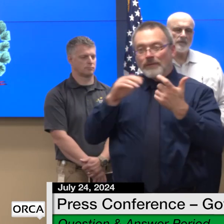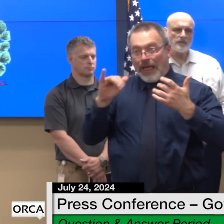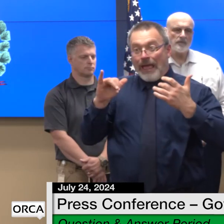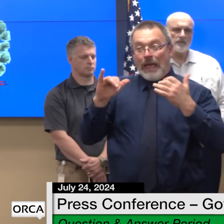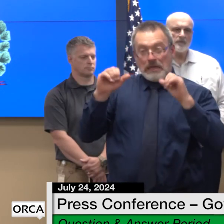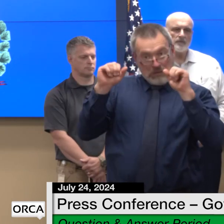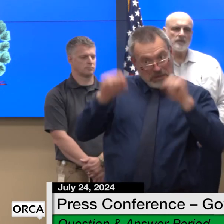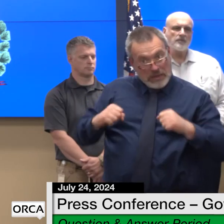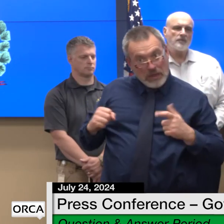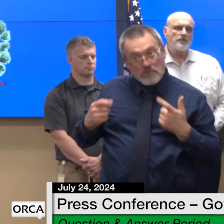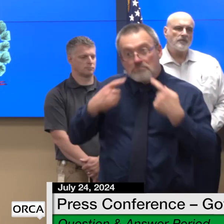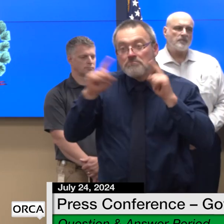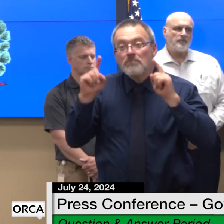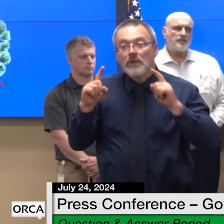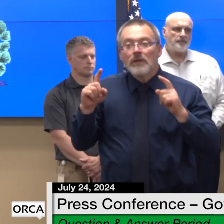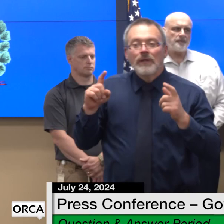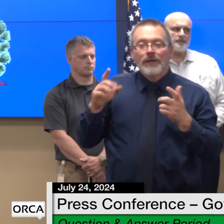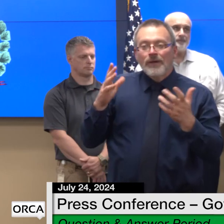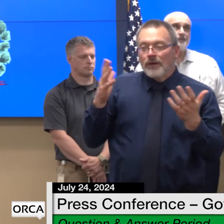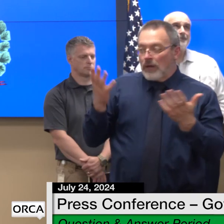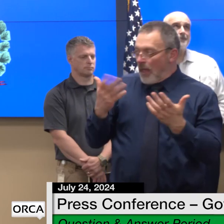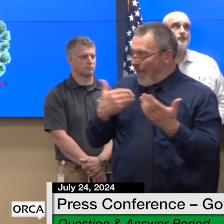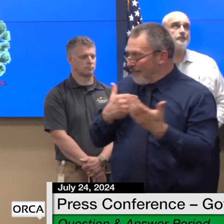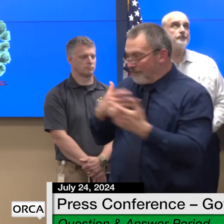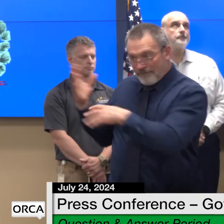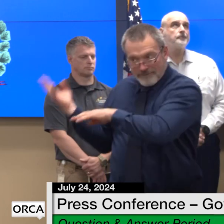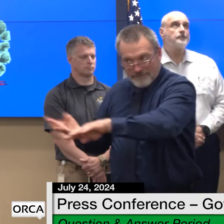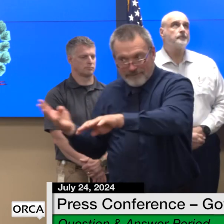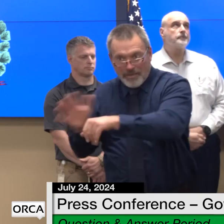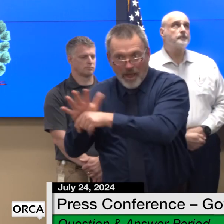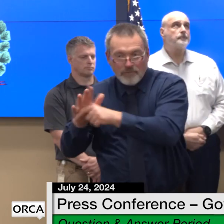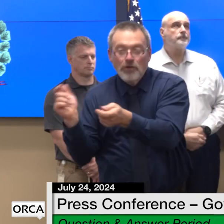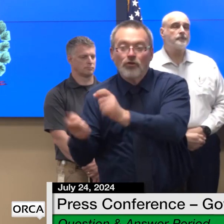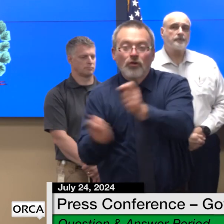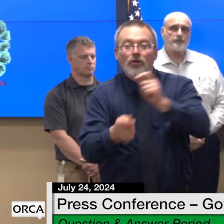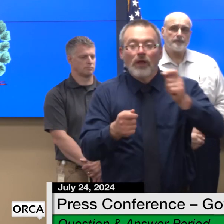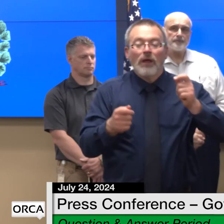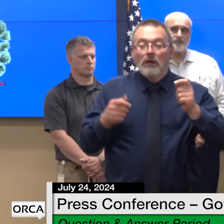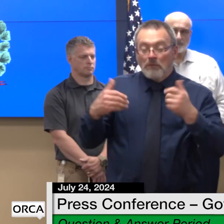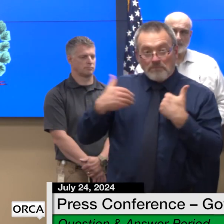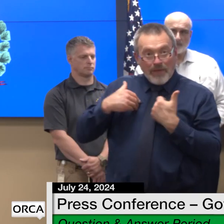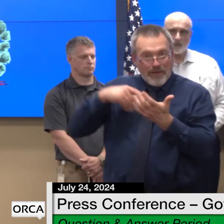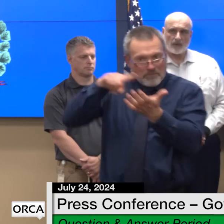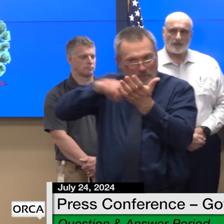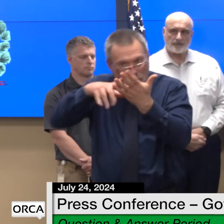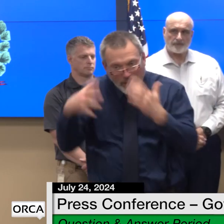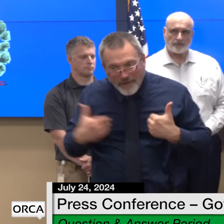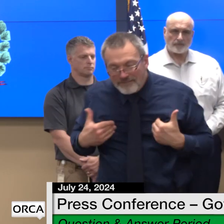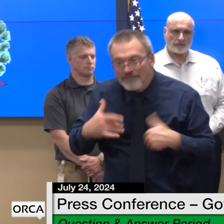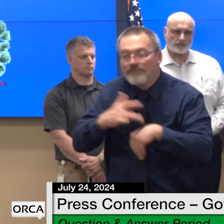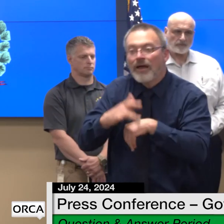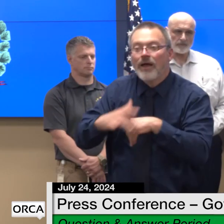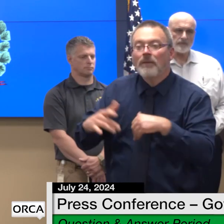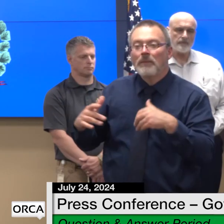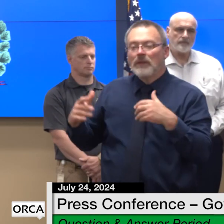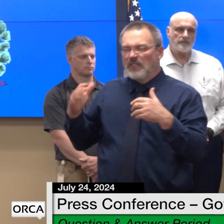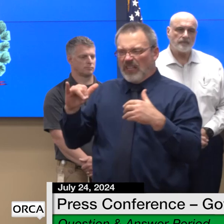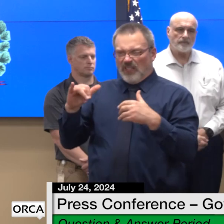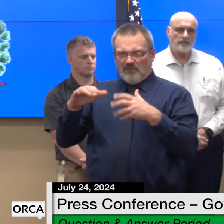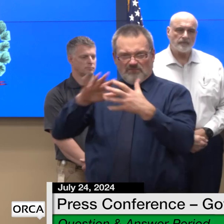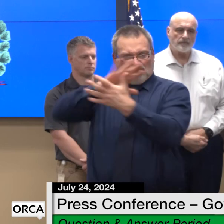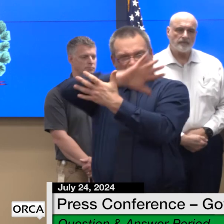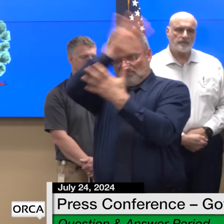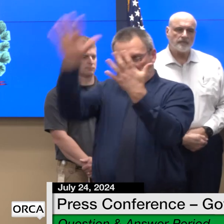on supply chain issues, the availability of contractors to perform the work. That's why I think that's a really important piece of